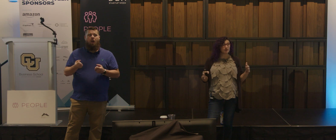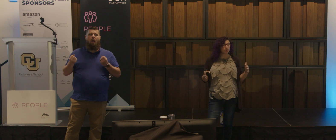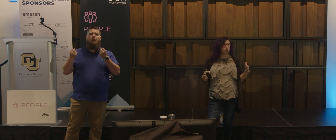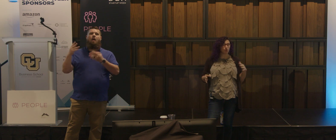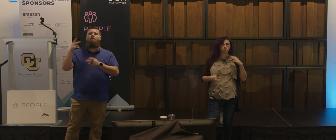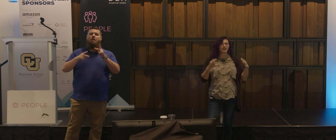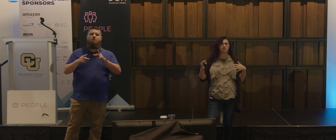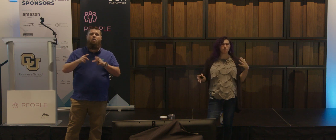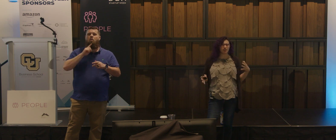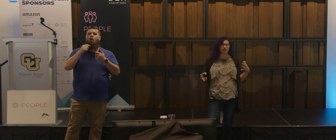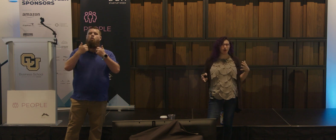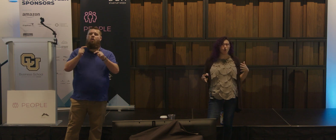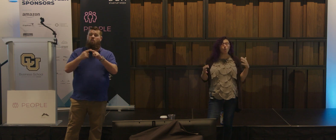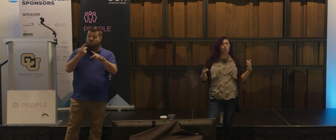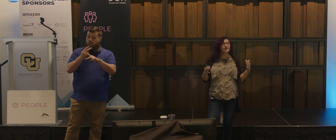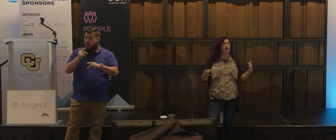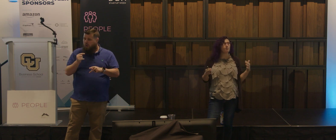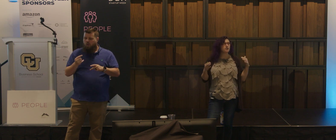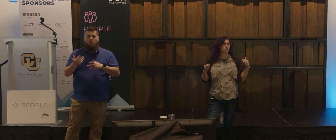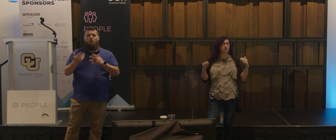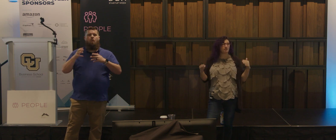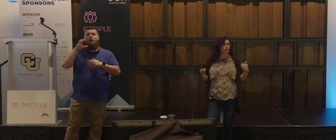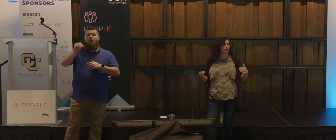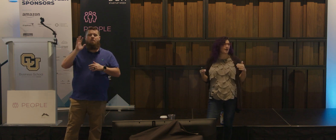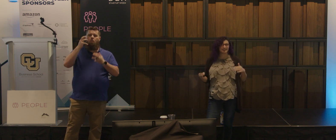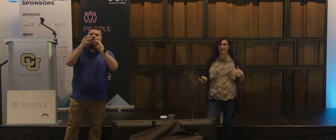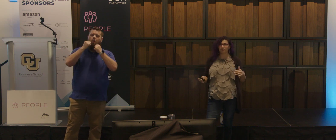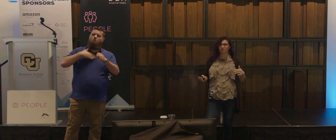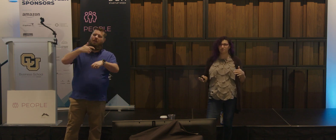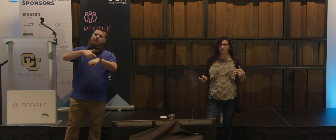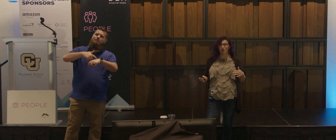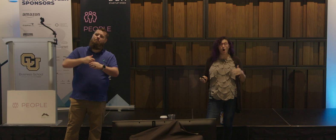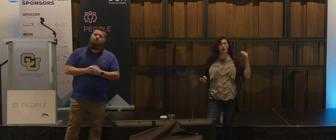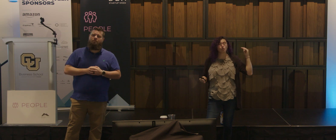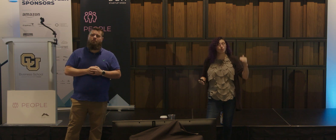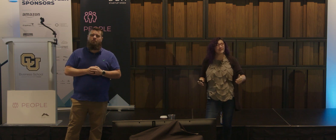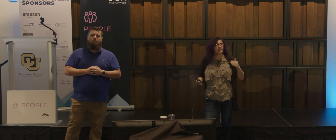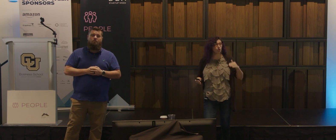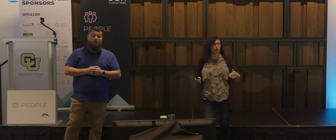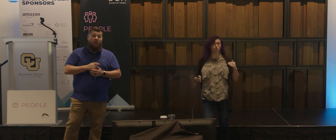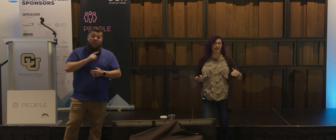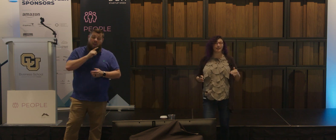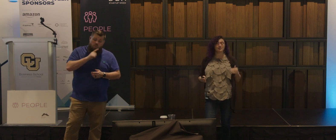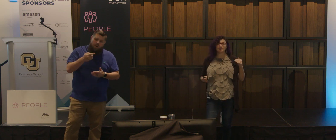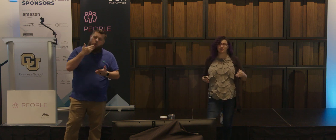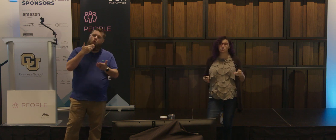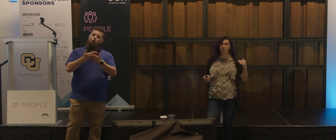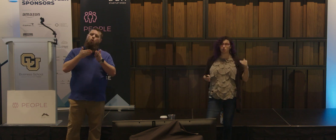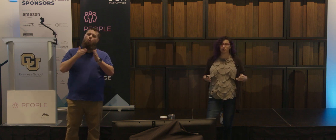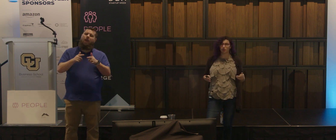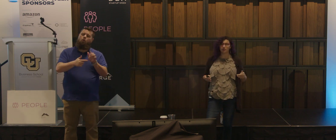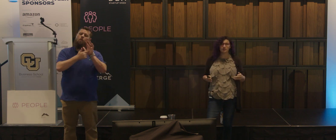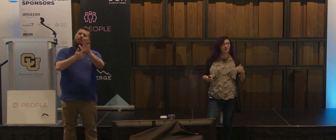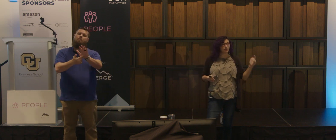lot of people who are trying to figure out what companies are going to value my time. A really good way to